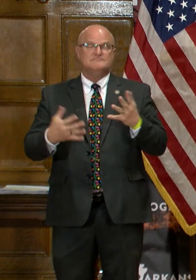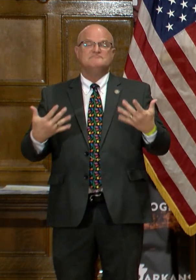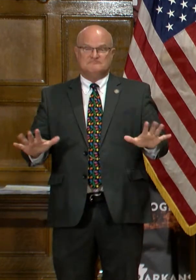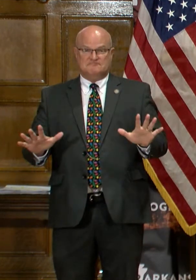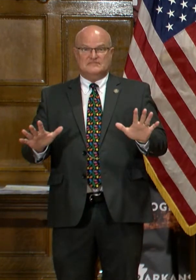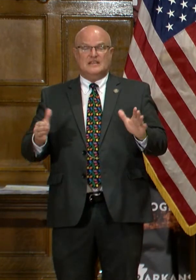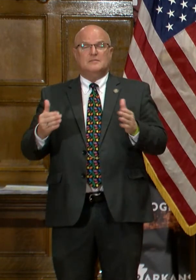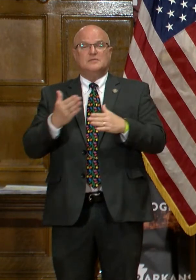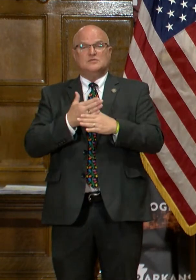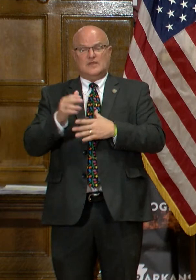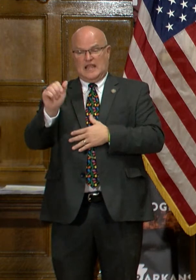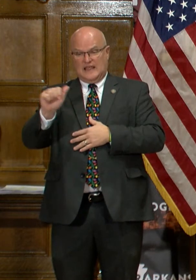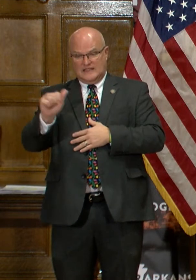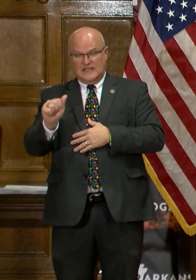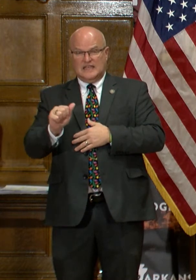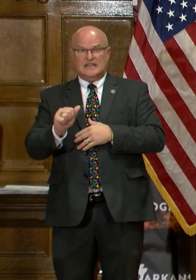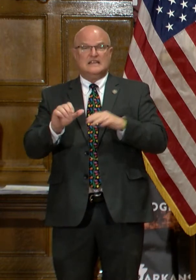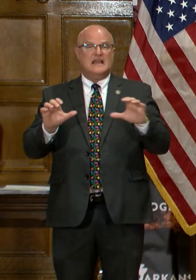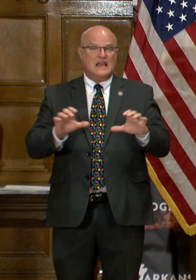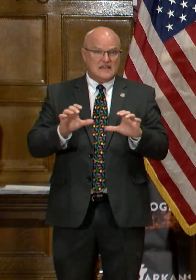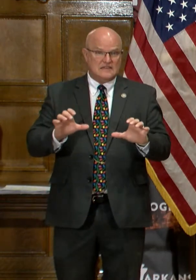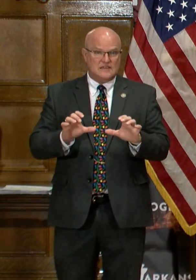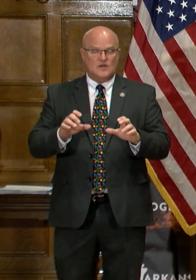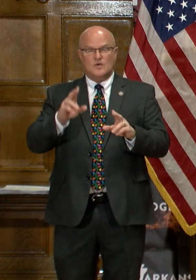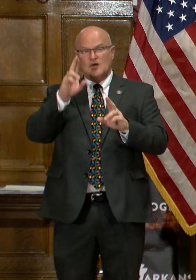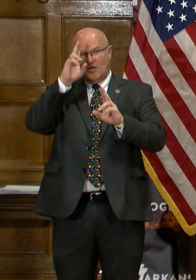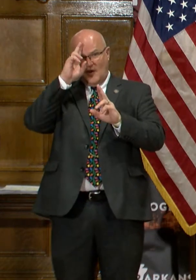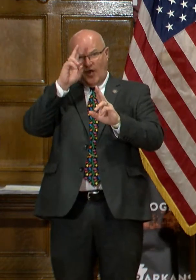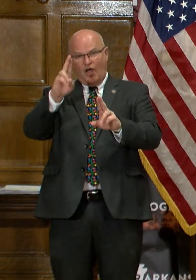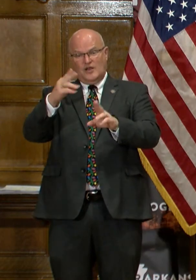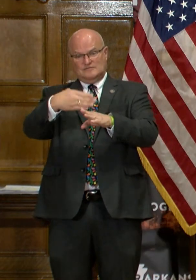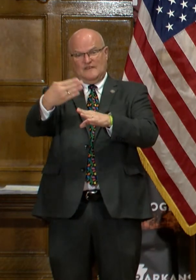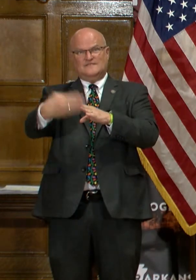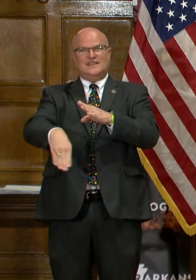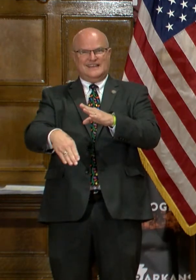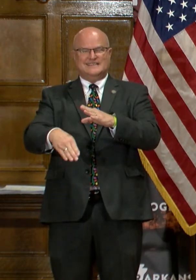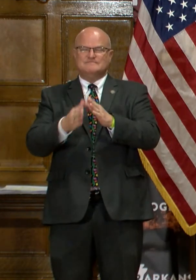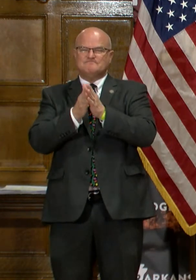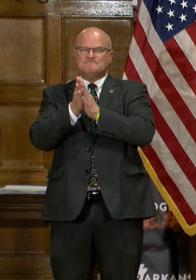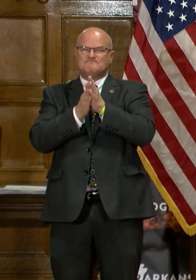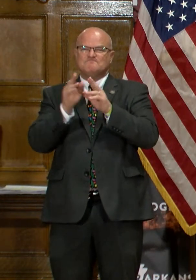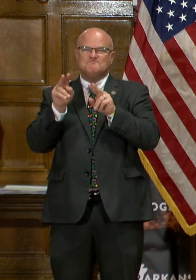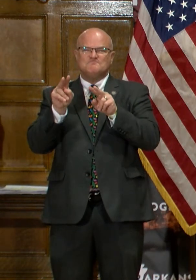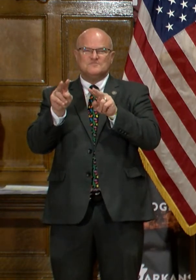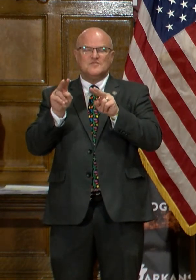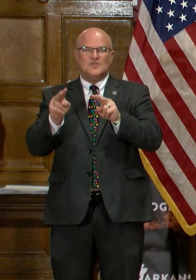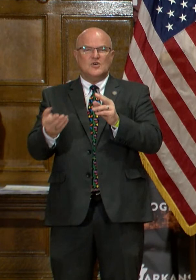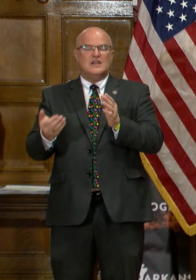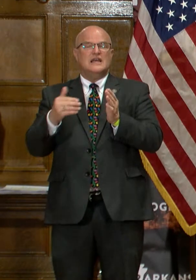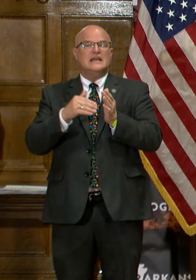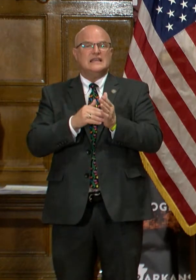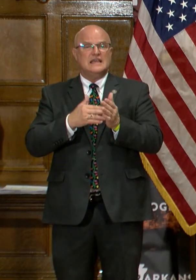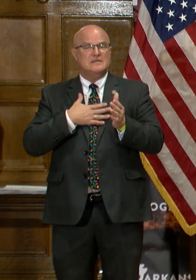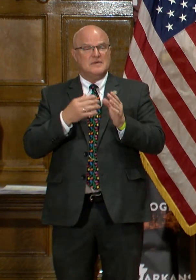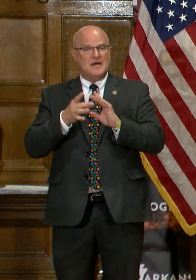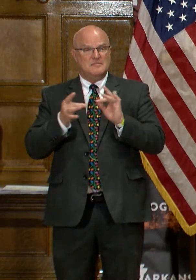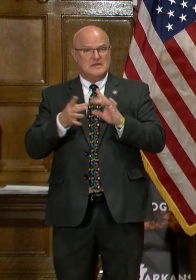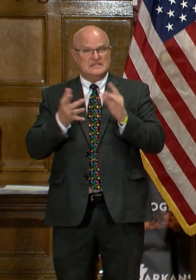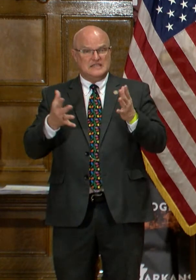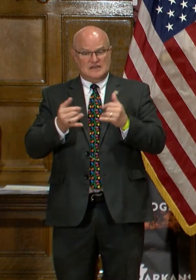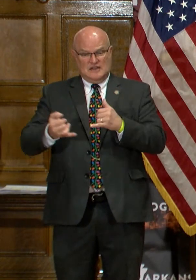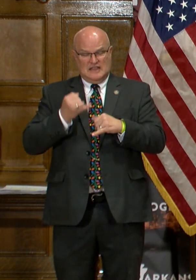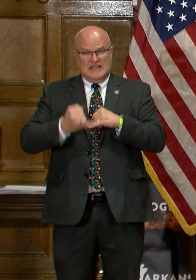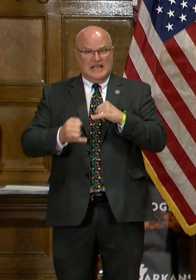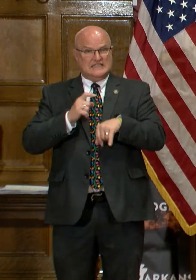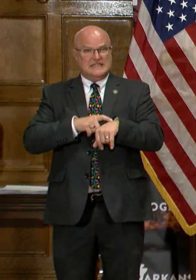again, between athletics and activities, we were very honored to have finished, and we look forward. And again, my message here last time